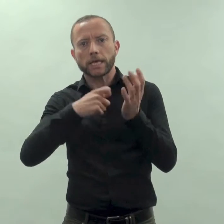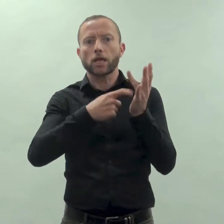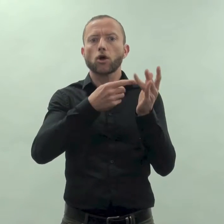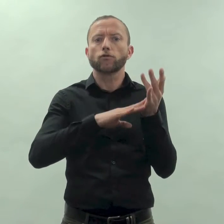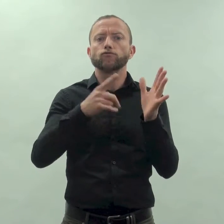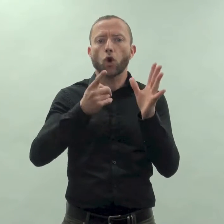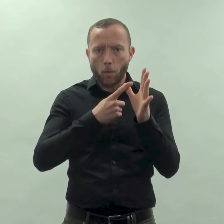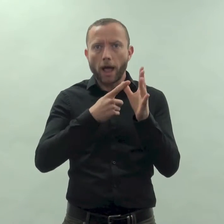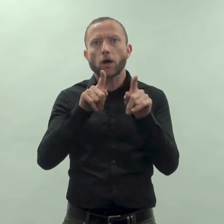Traveller Communities.